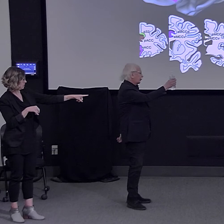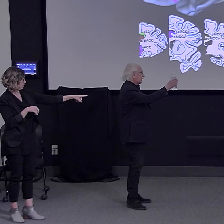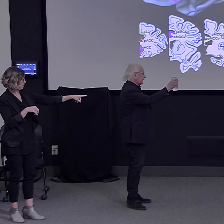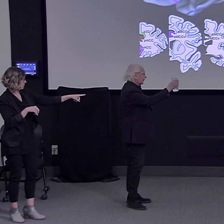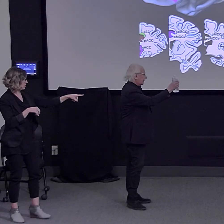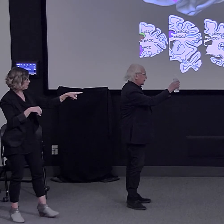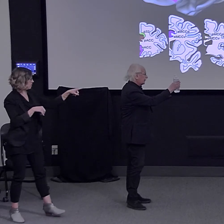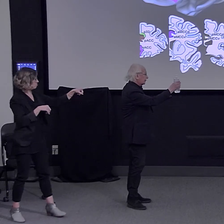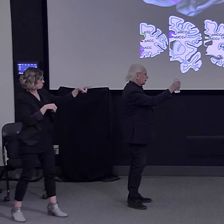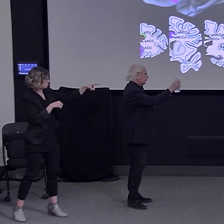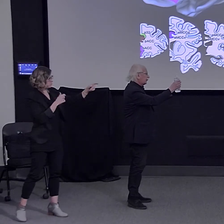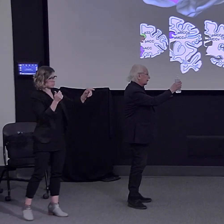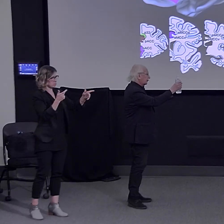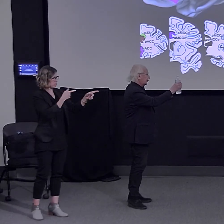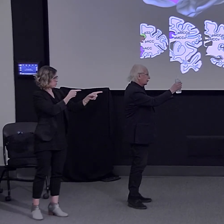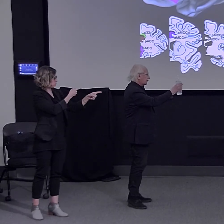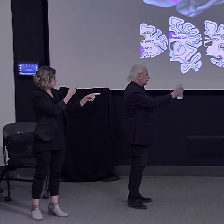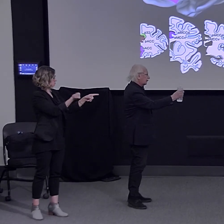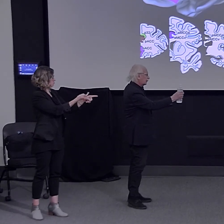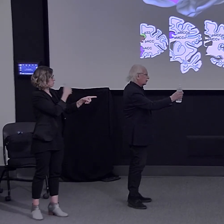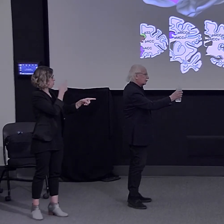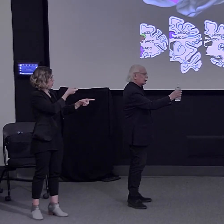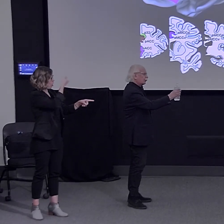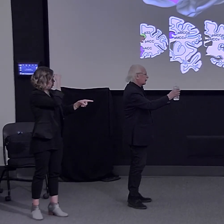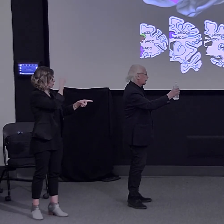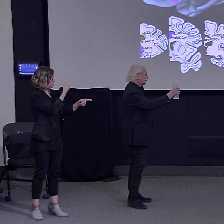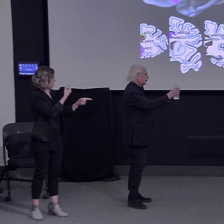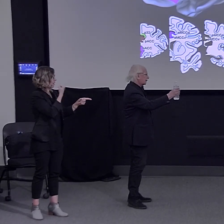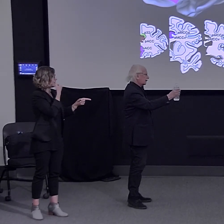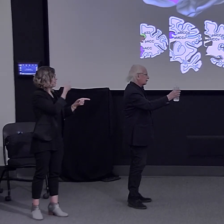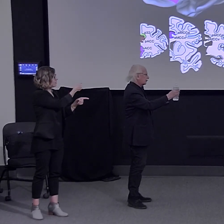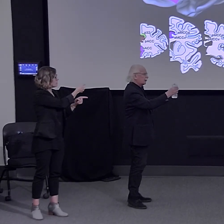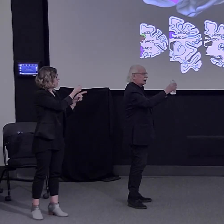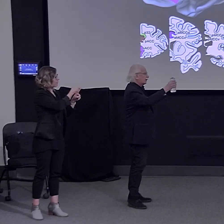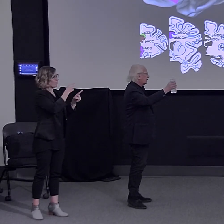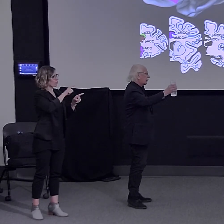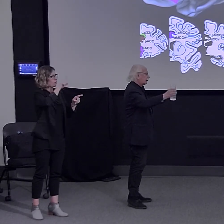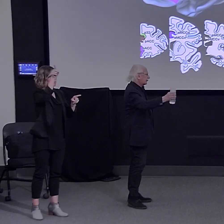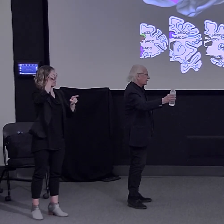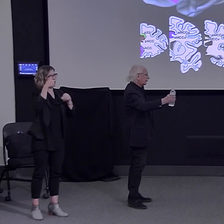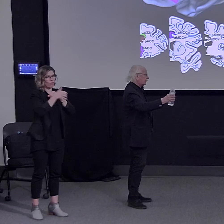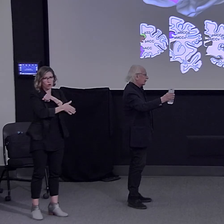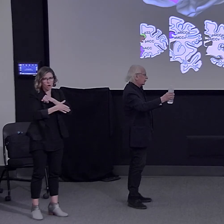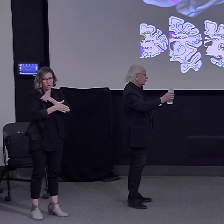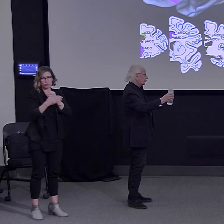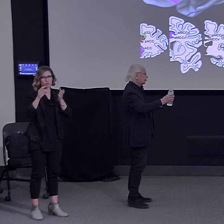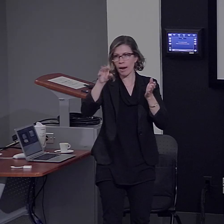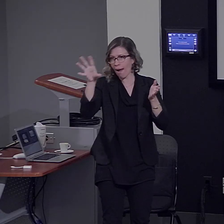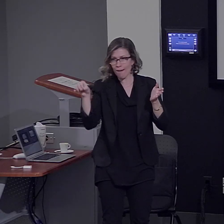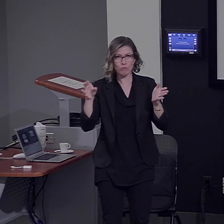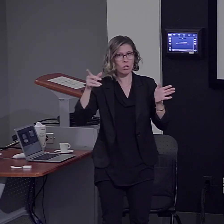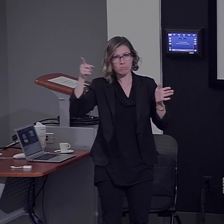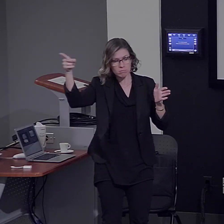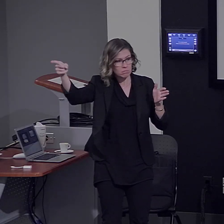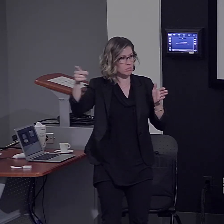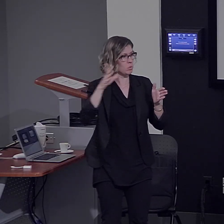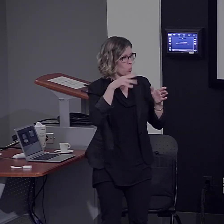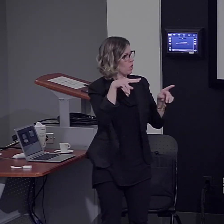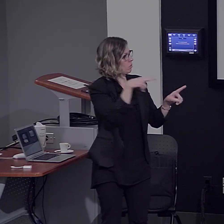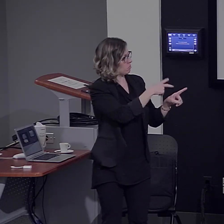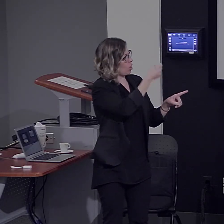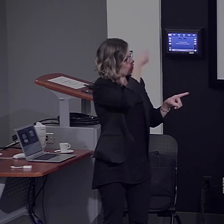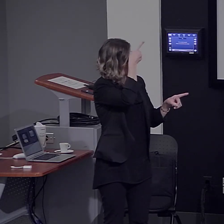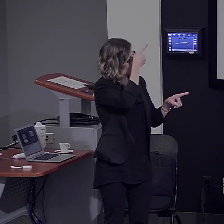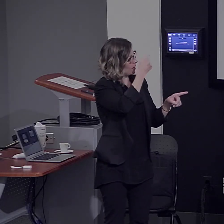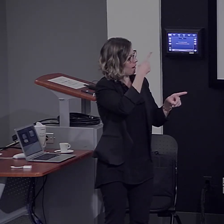you will understand, even if you are here or you are in another country, you are in Africa and so on, because what the